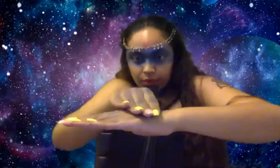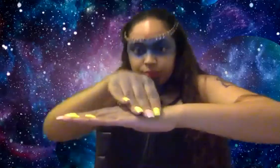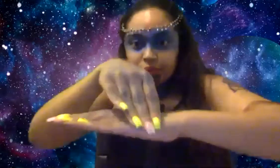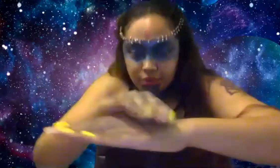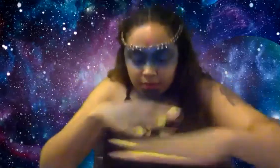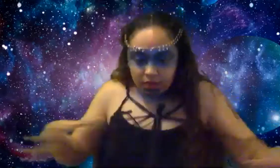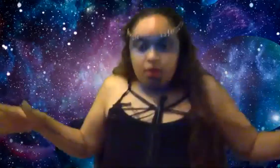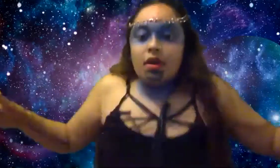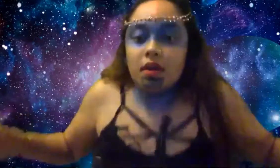the ship finally landed.